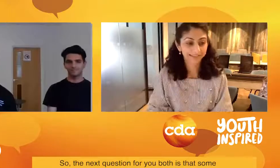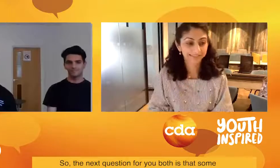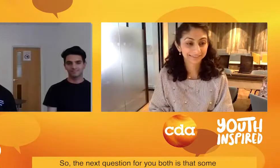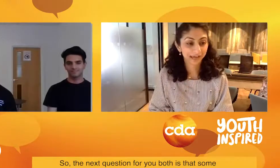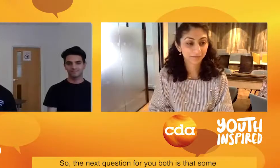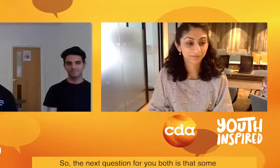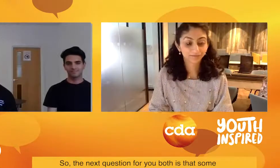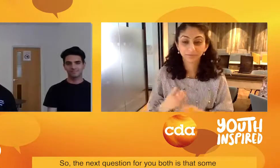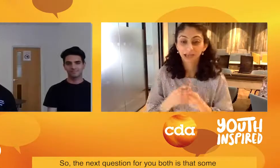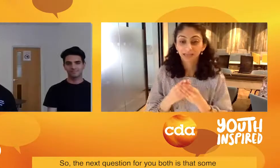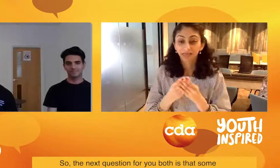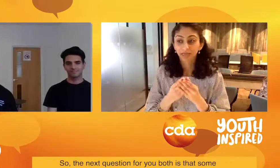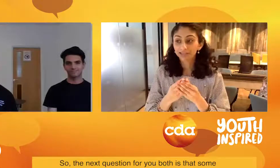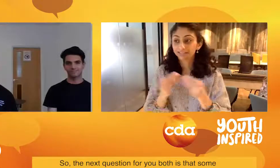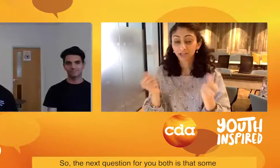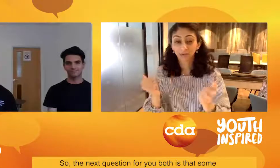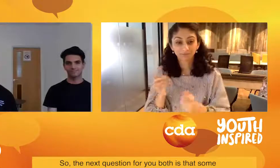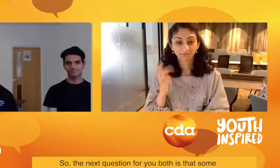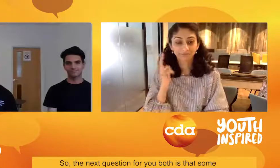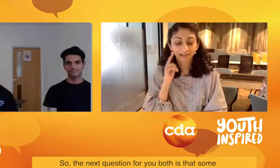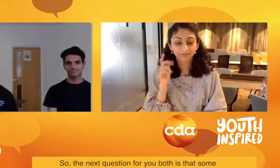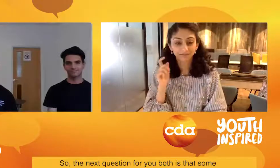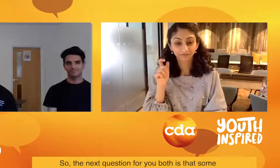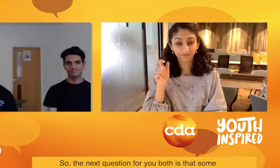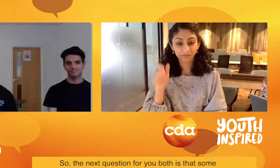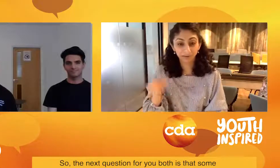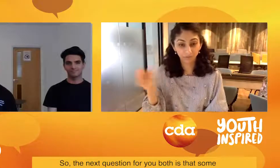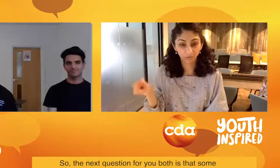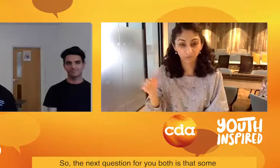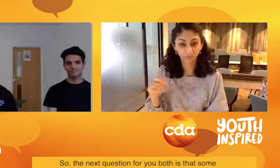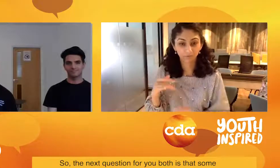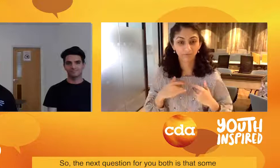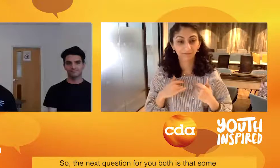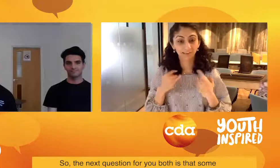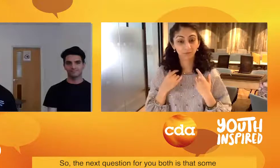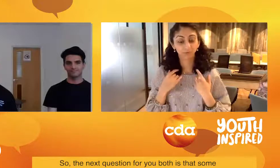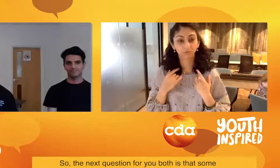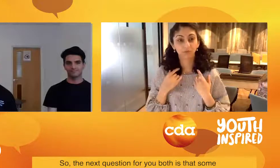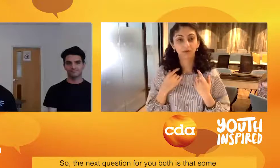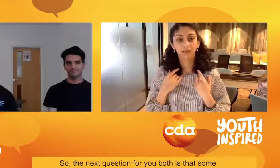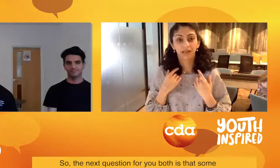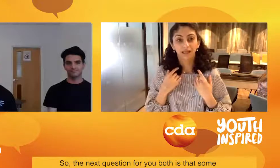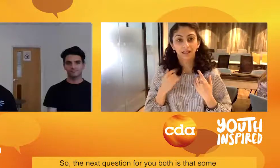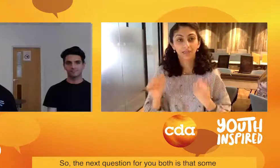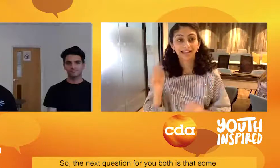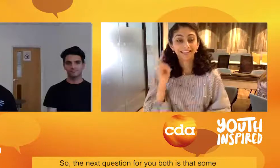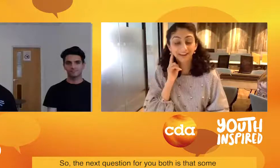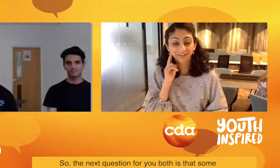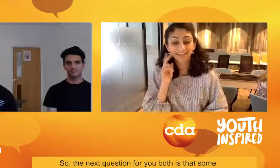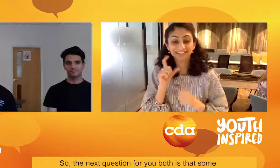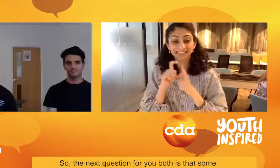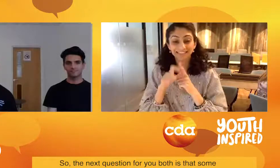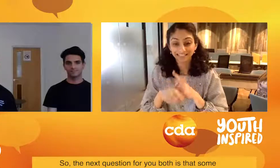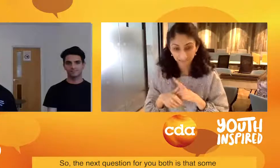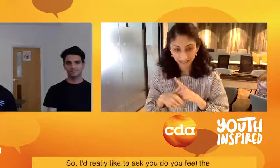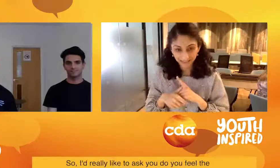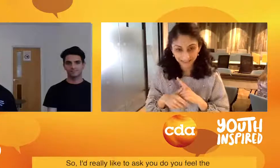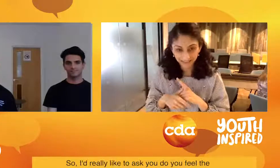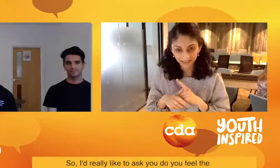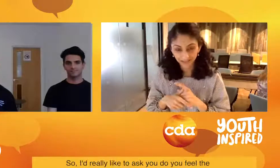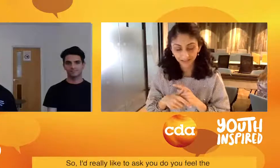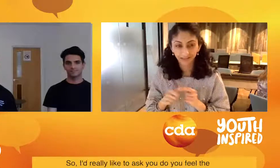So the next question for you both is, some deaf people feel that their deafness is a